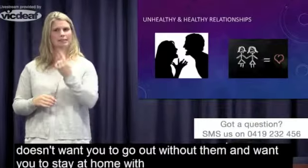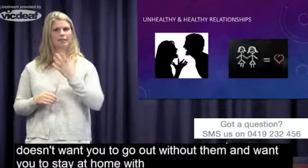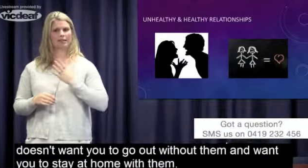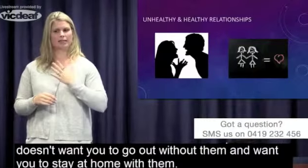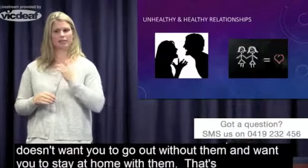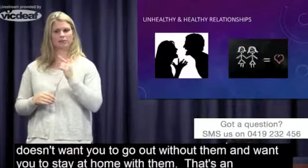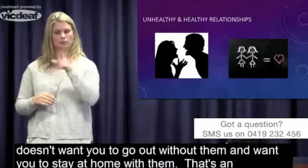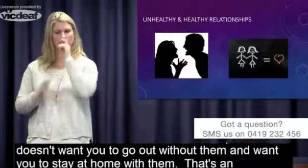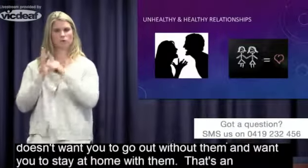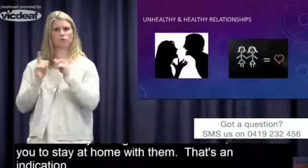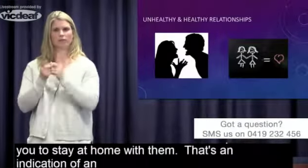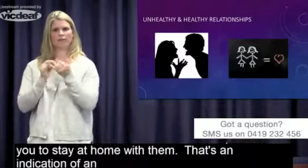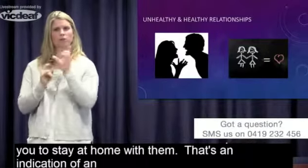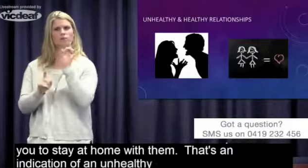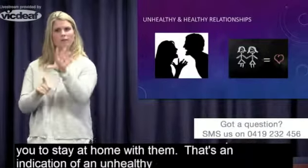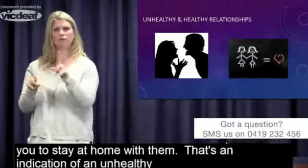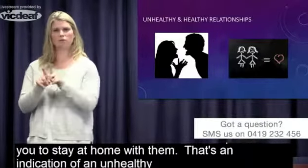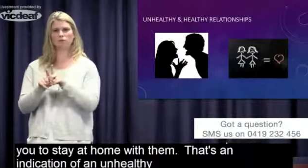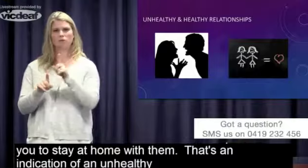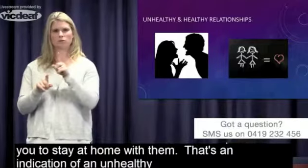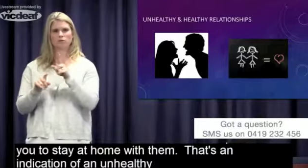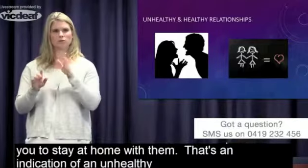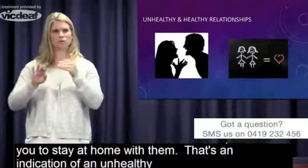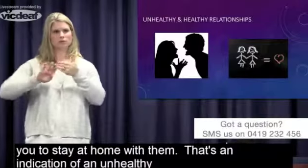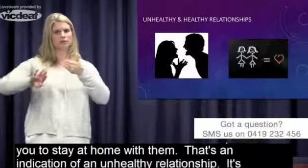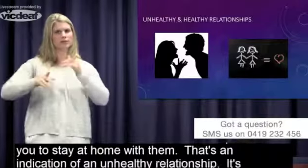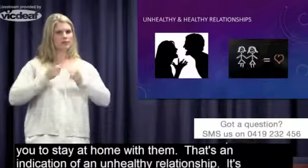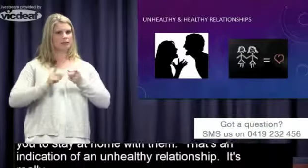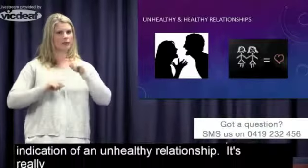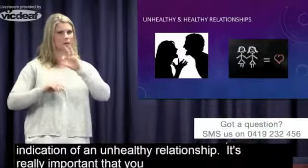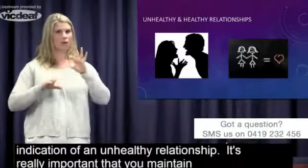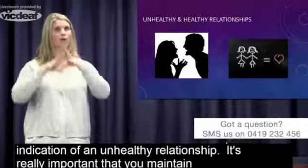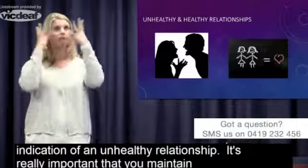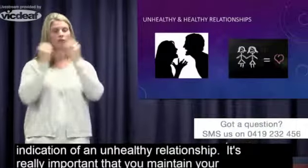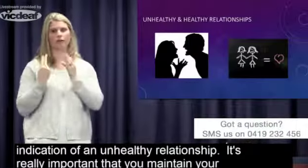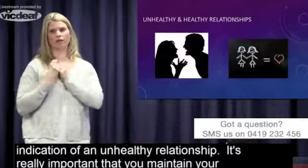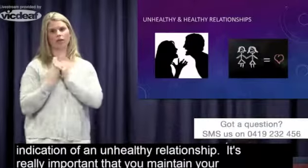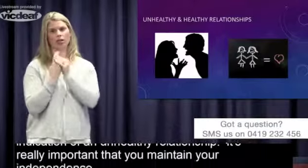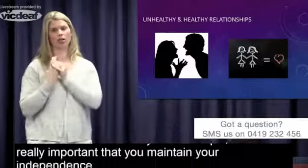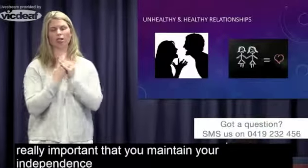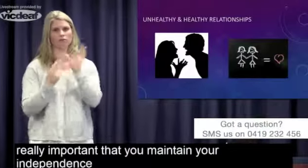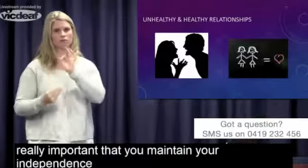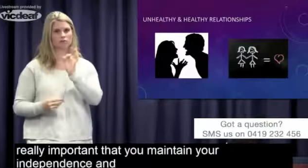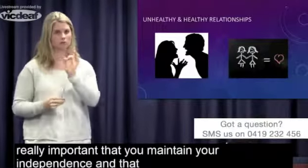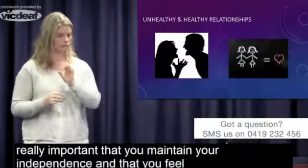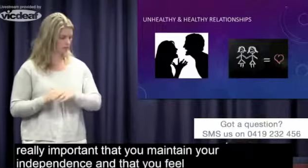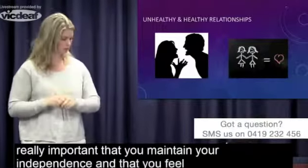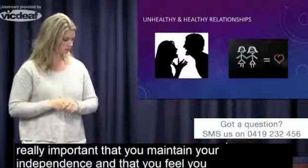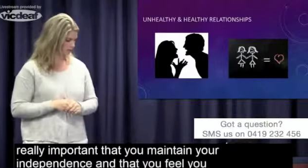relationship. It's really important that you maintain your independence and that you feel that you can do things on your own. You don't have to be with that